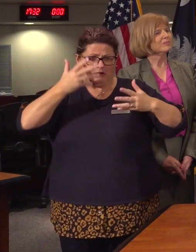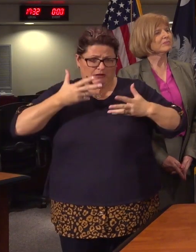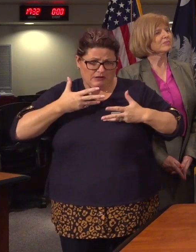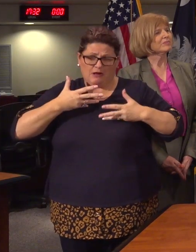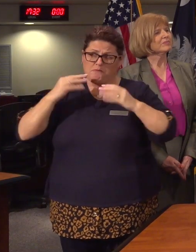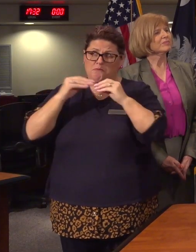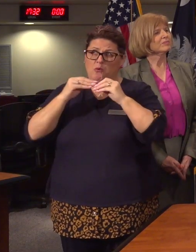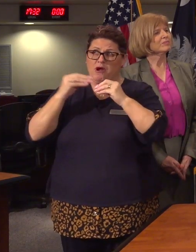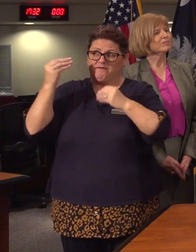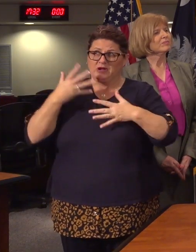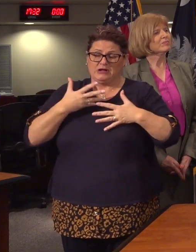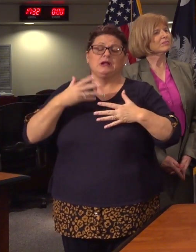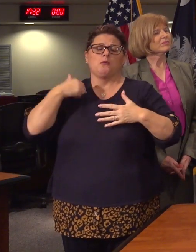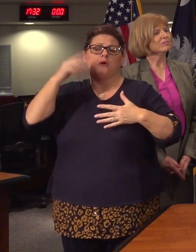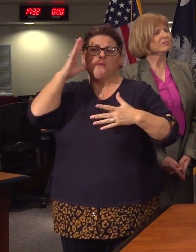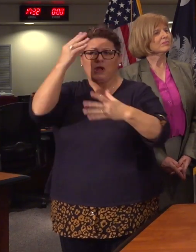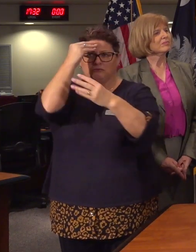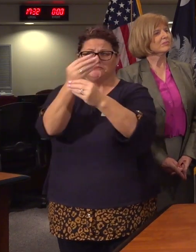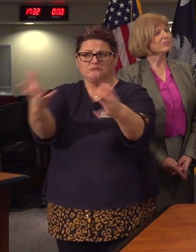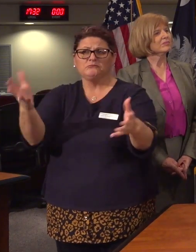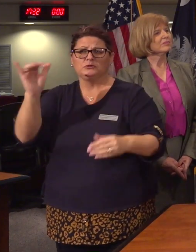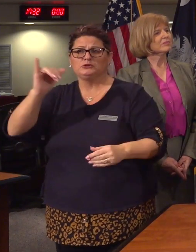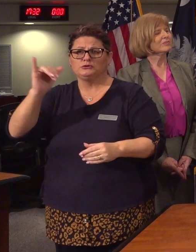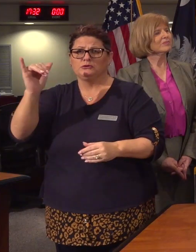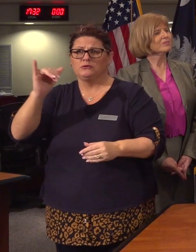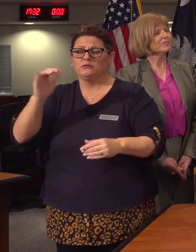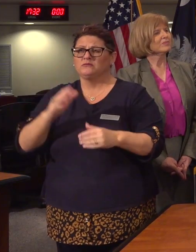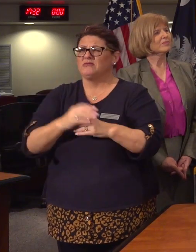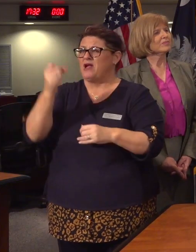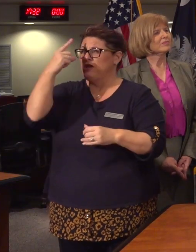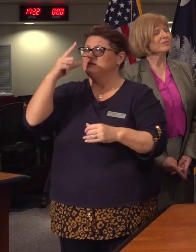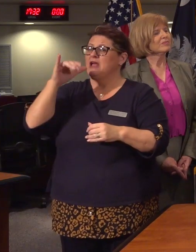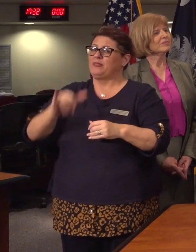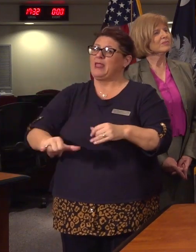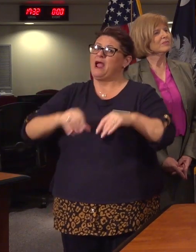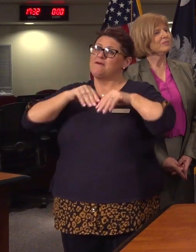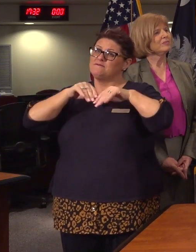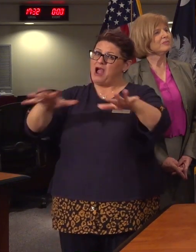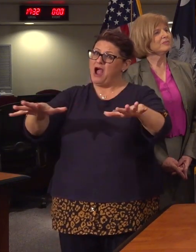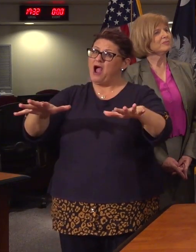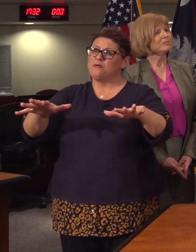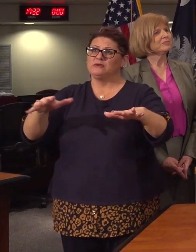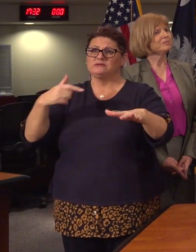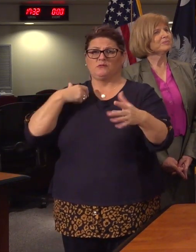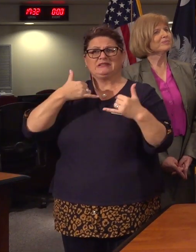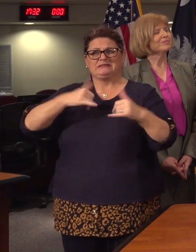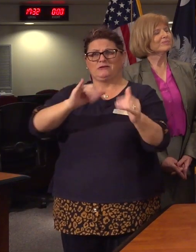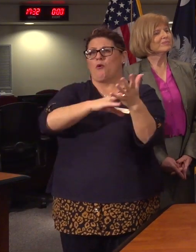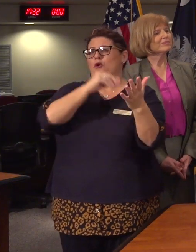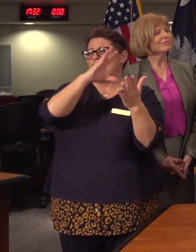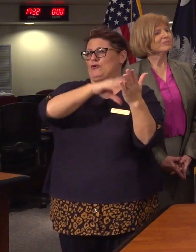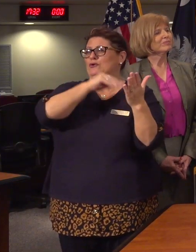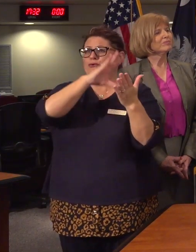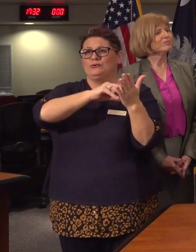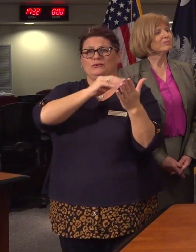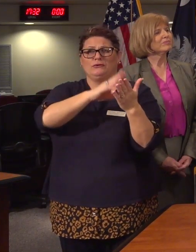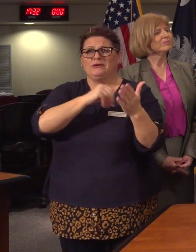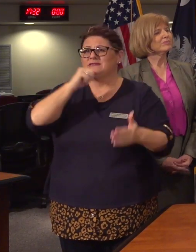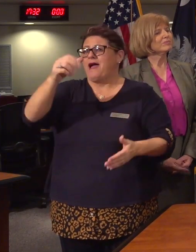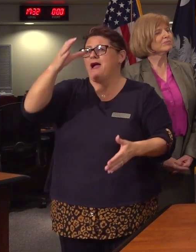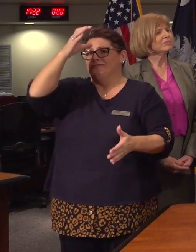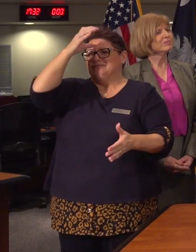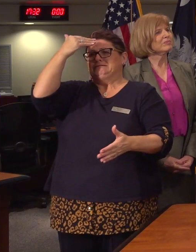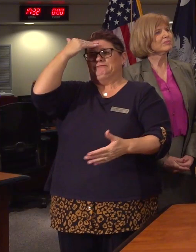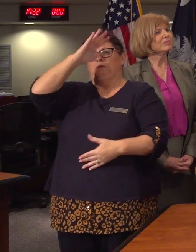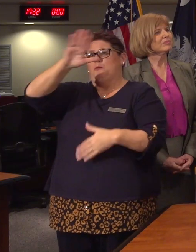public. We are still learning about this virus, and we are committed to keeping the public informed. As we learn more, we